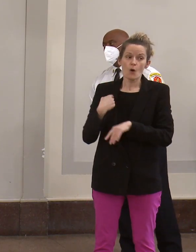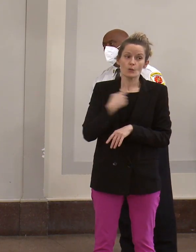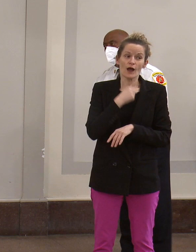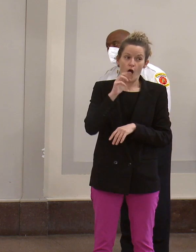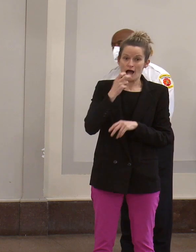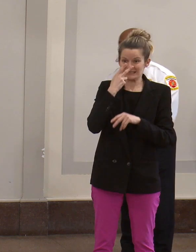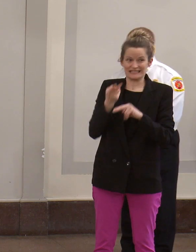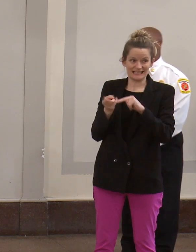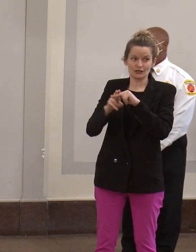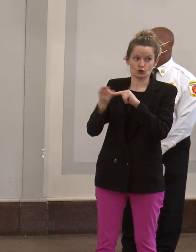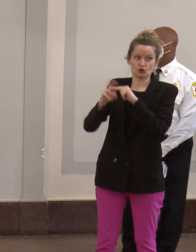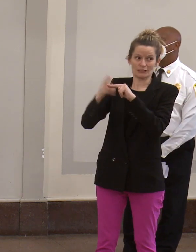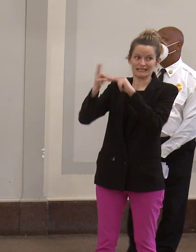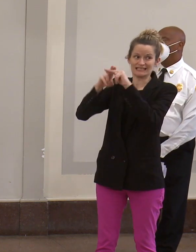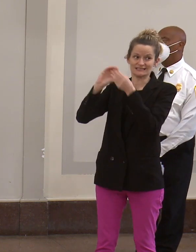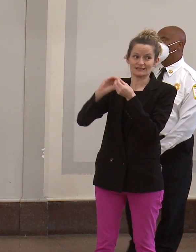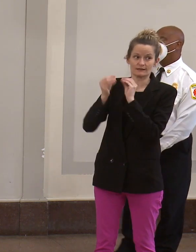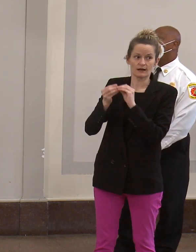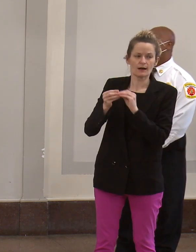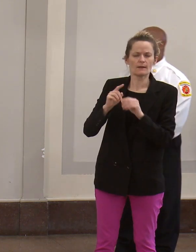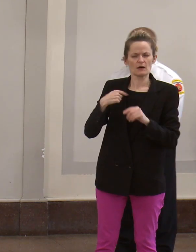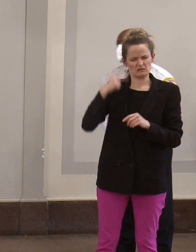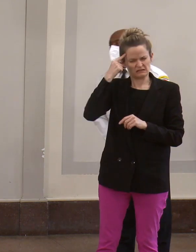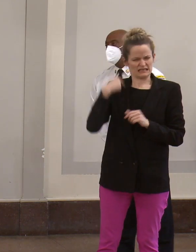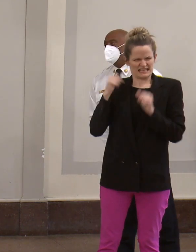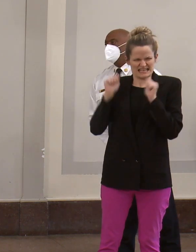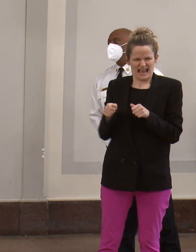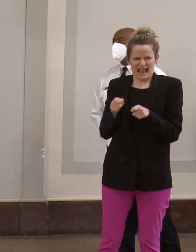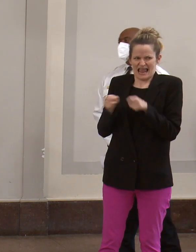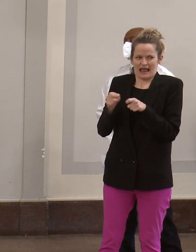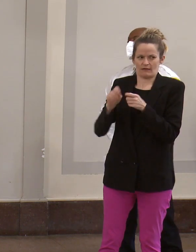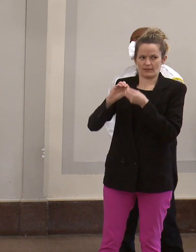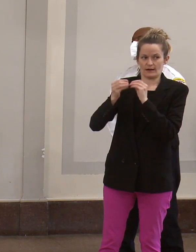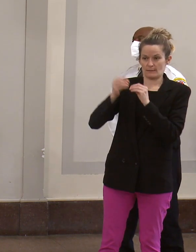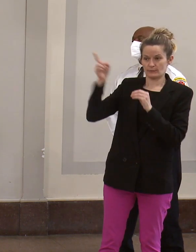can absorb that increase. Again, we had seen testing go down significantly, and